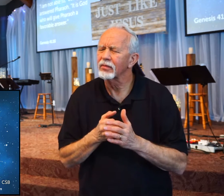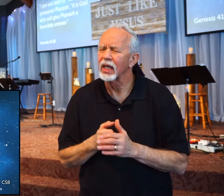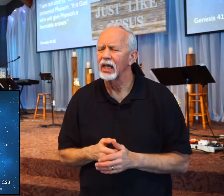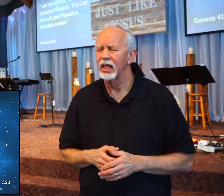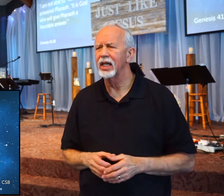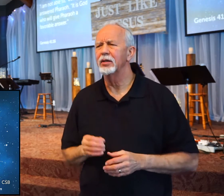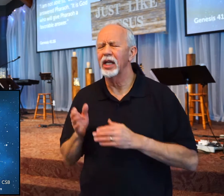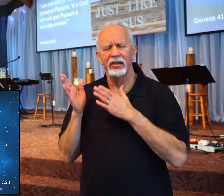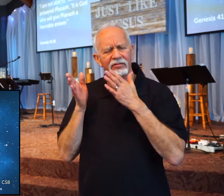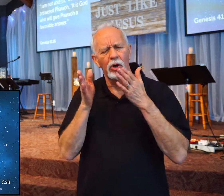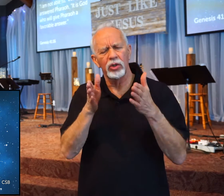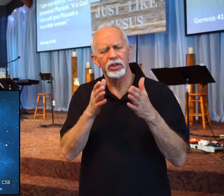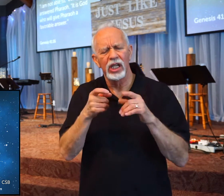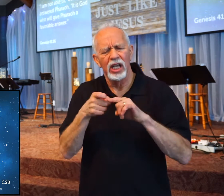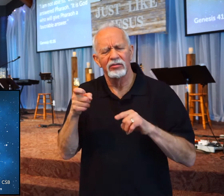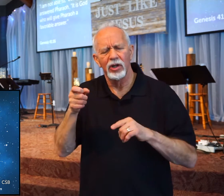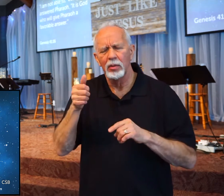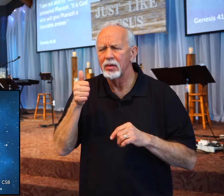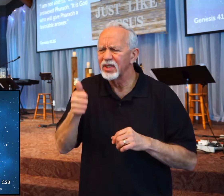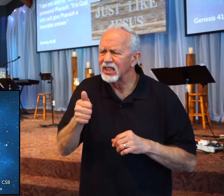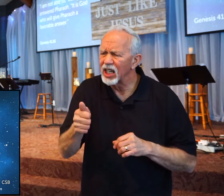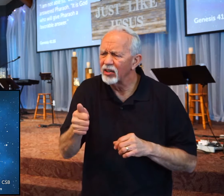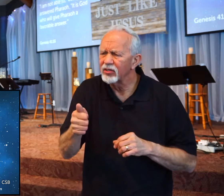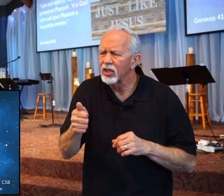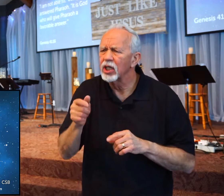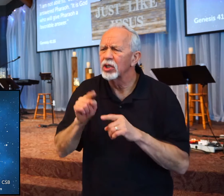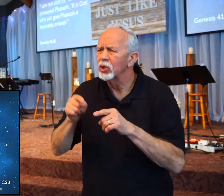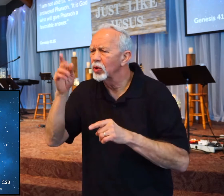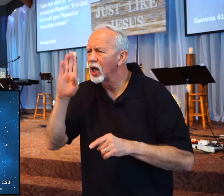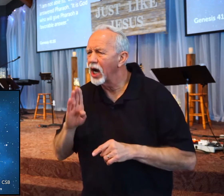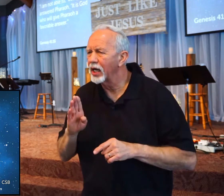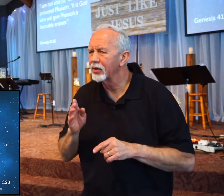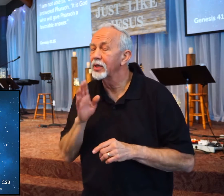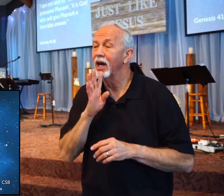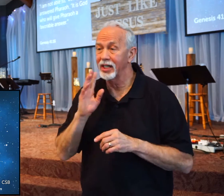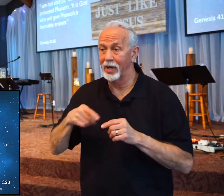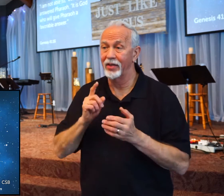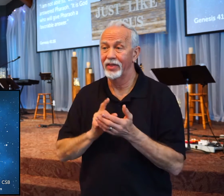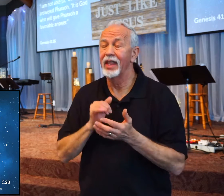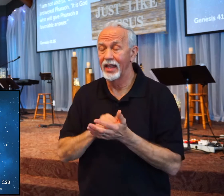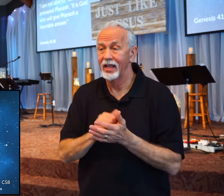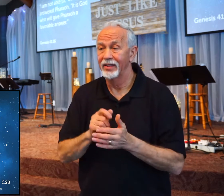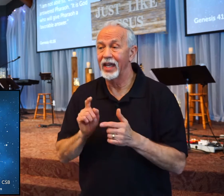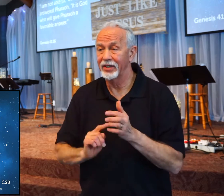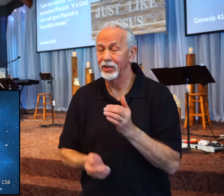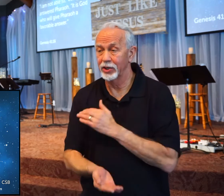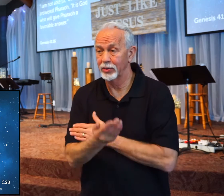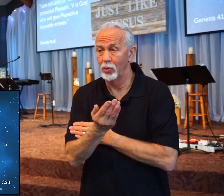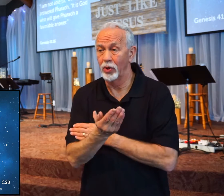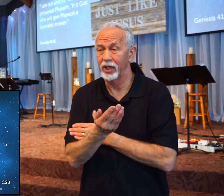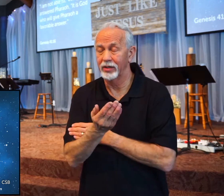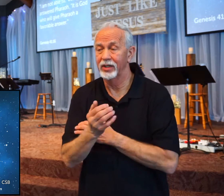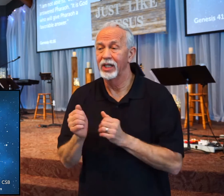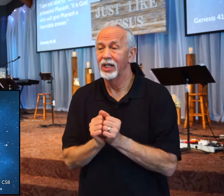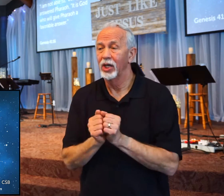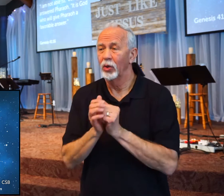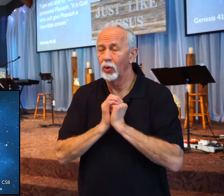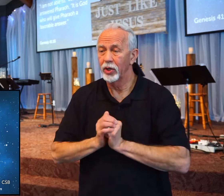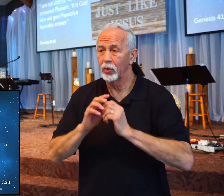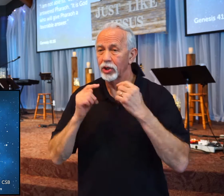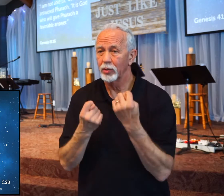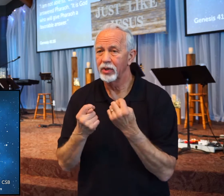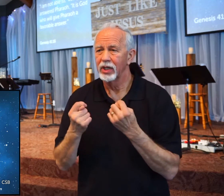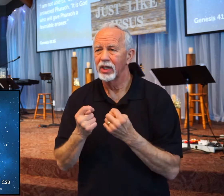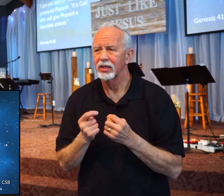the focus from himself to God. We talked about that this morning at our prayer time here with the worship team, about turning